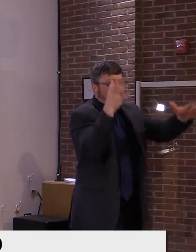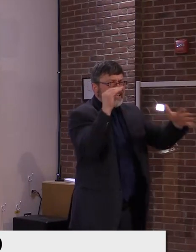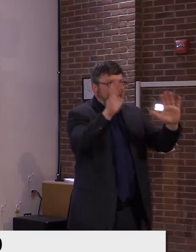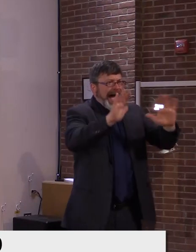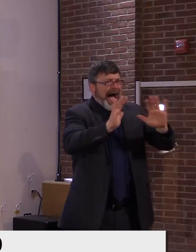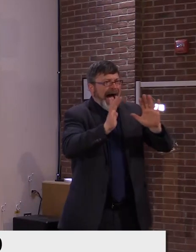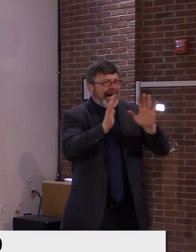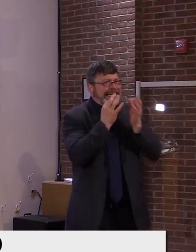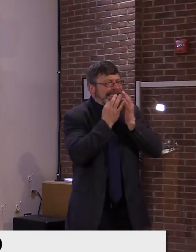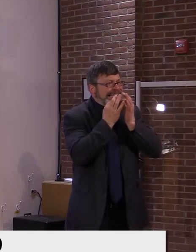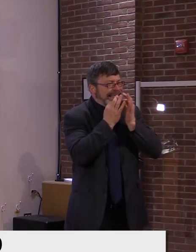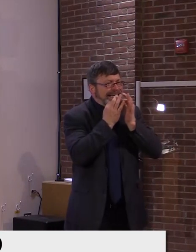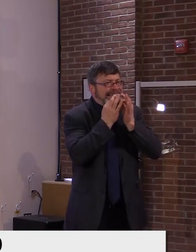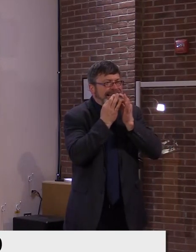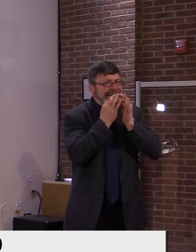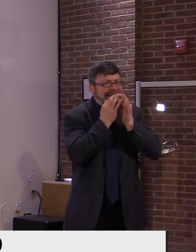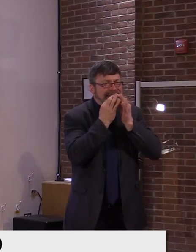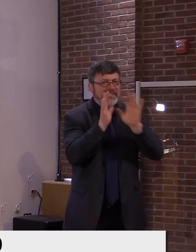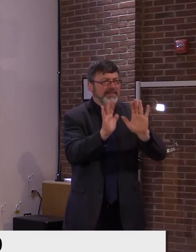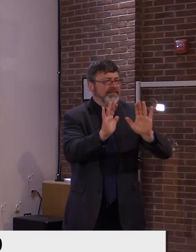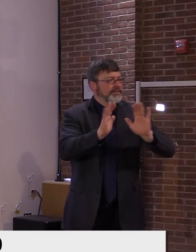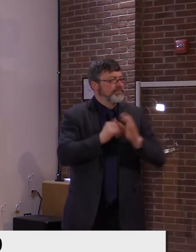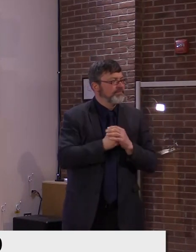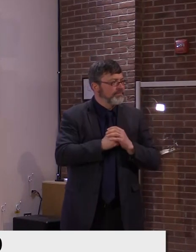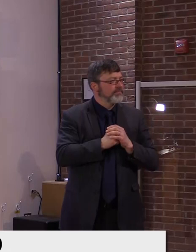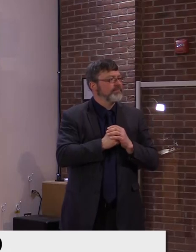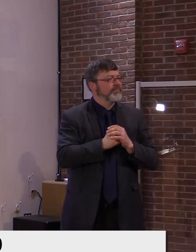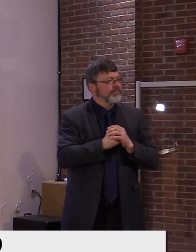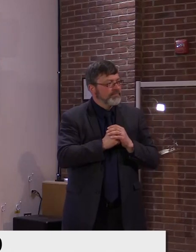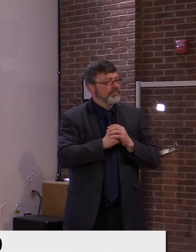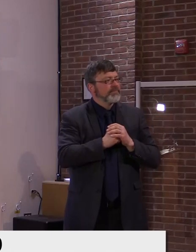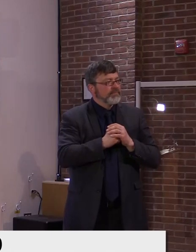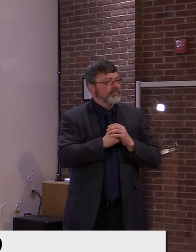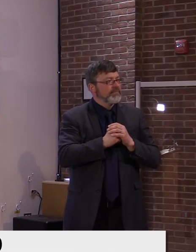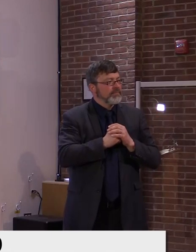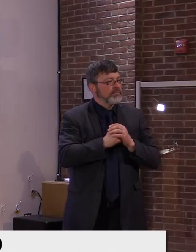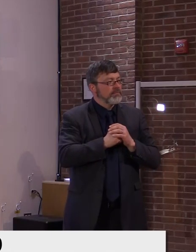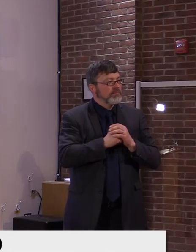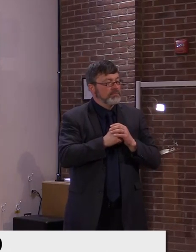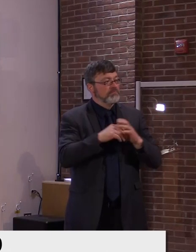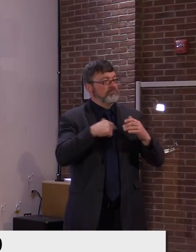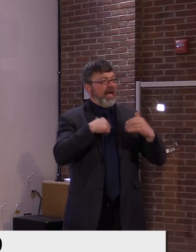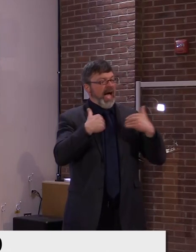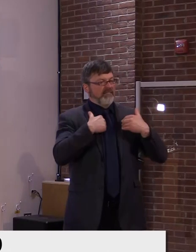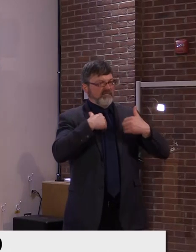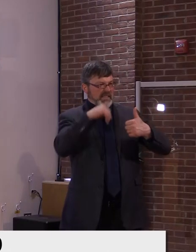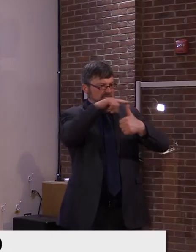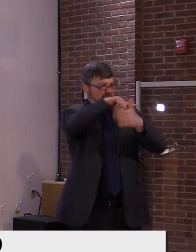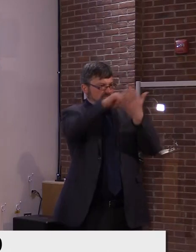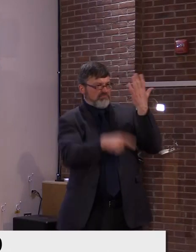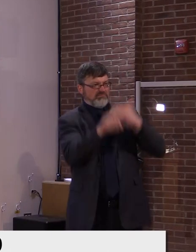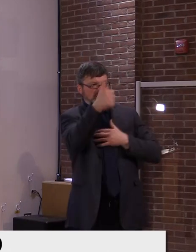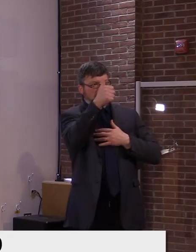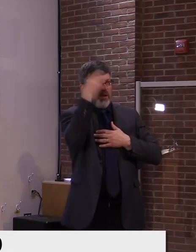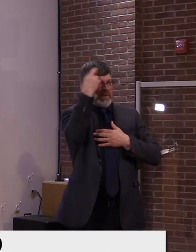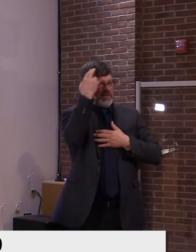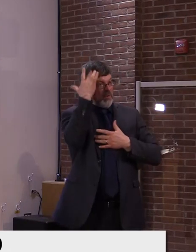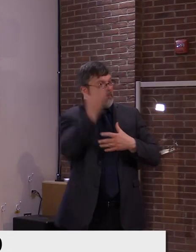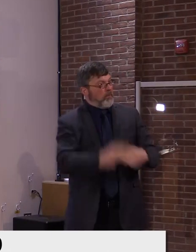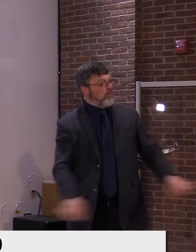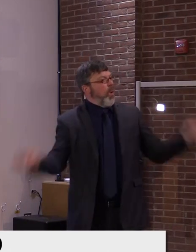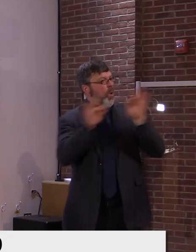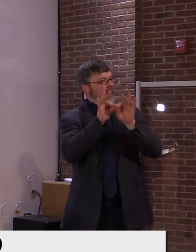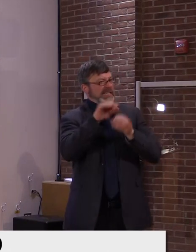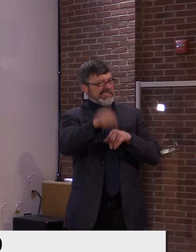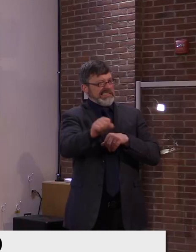hear of why to get vaccinated. 1, just because you're young and otherwise healthy does not mean you can't get very